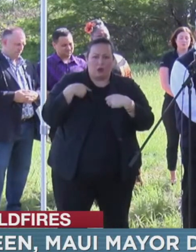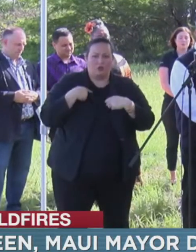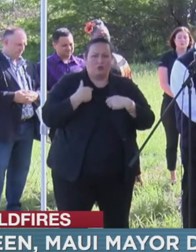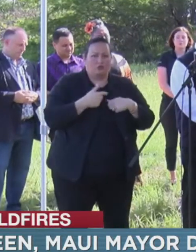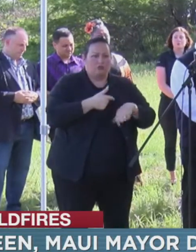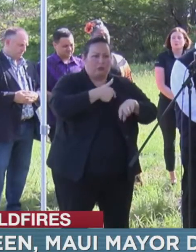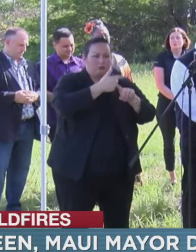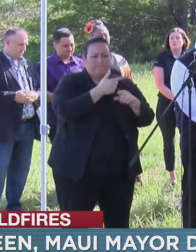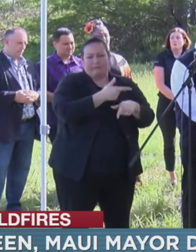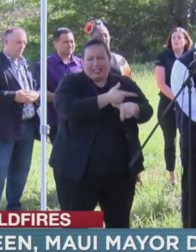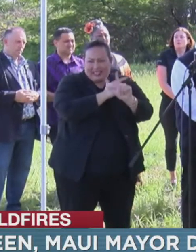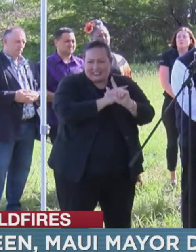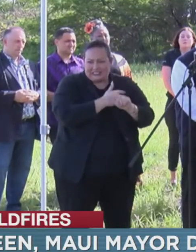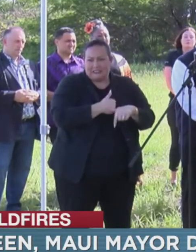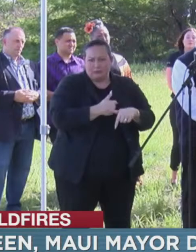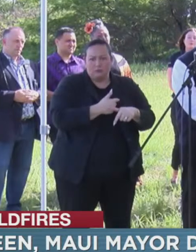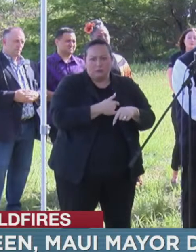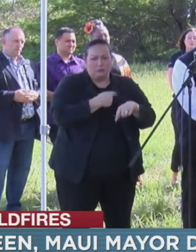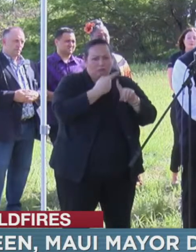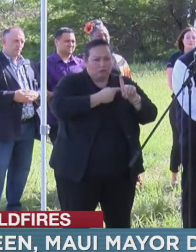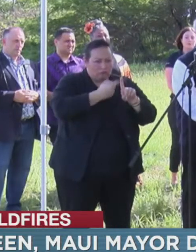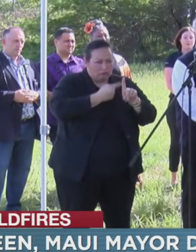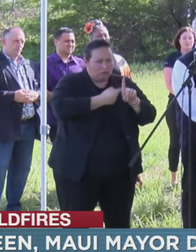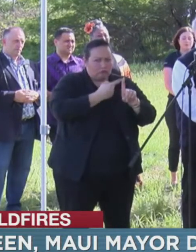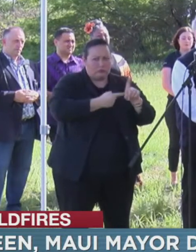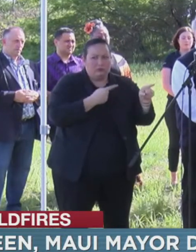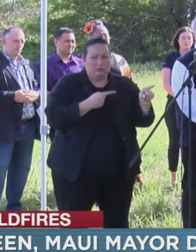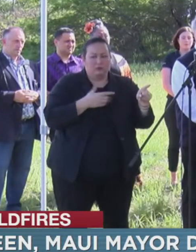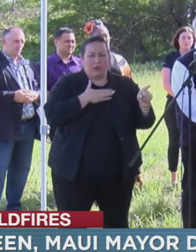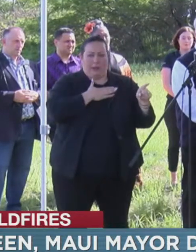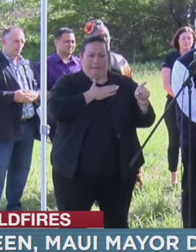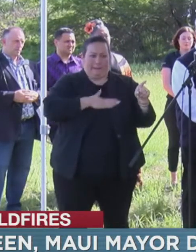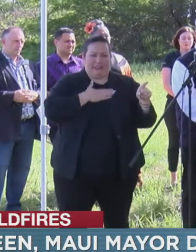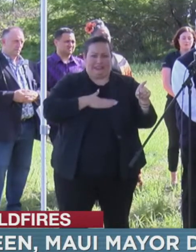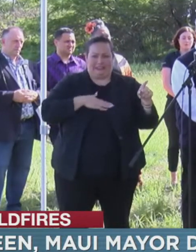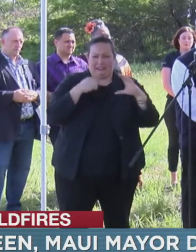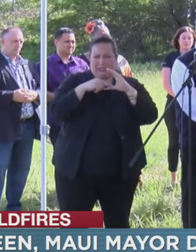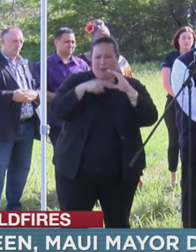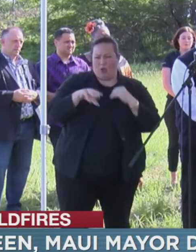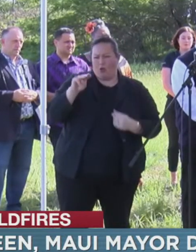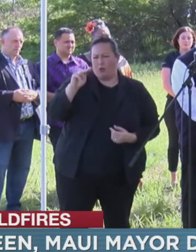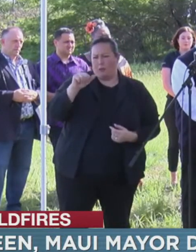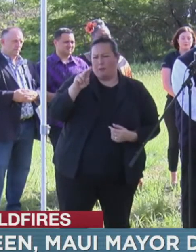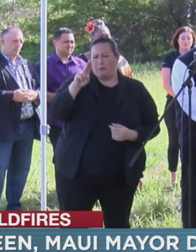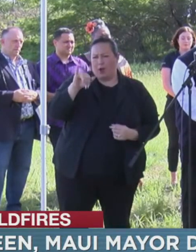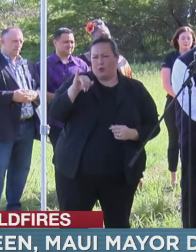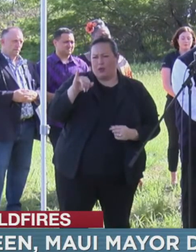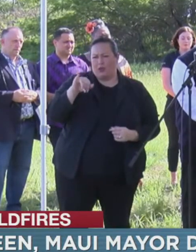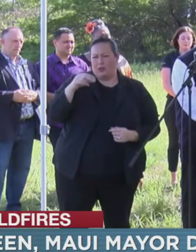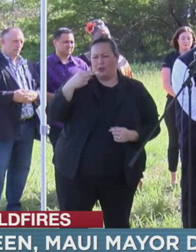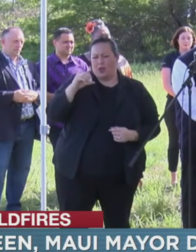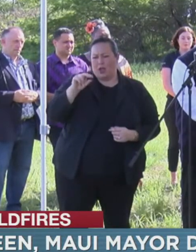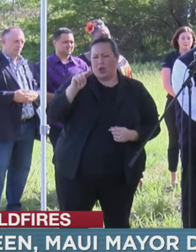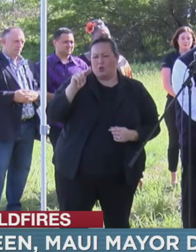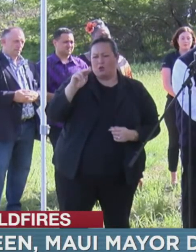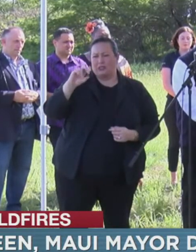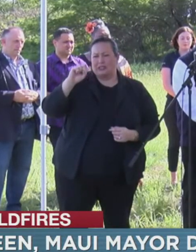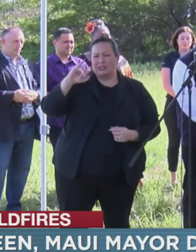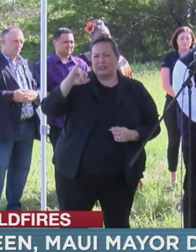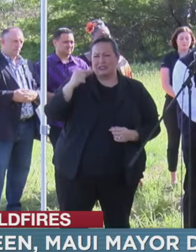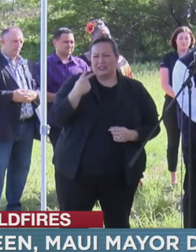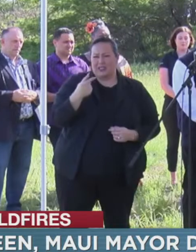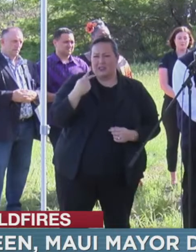program, please email Maui Housing 2024 at